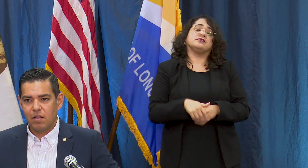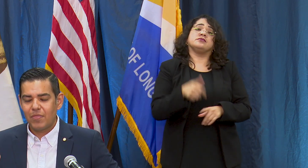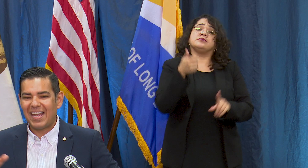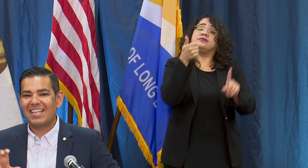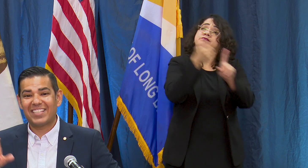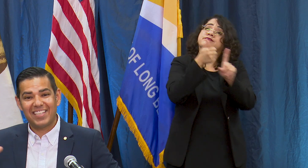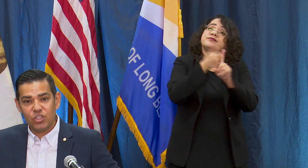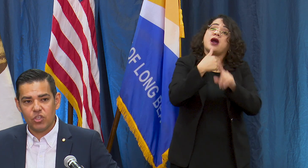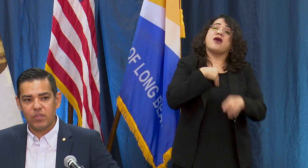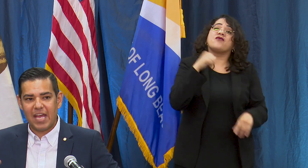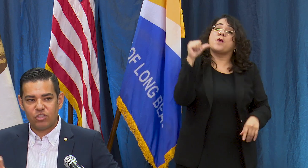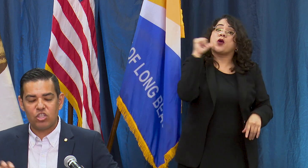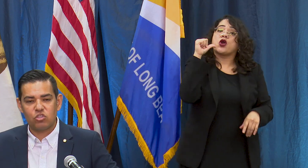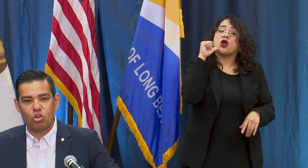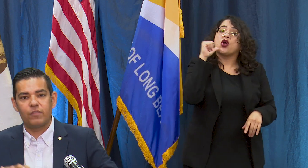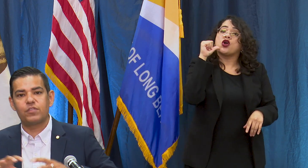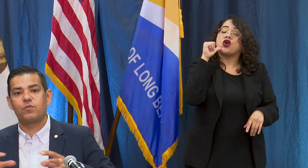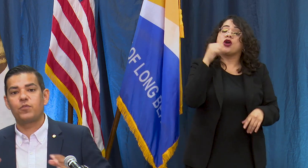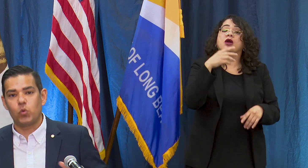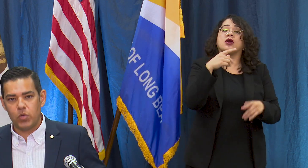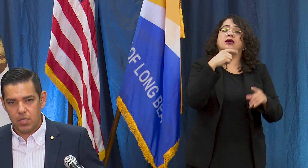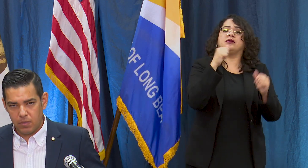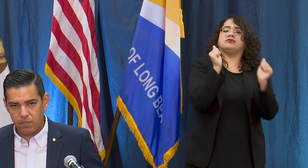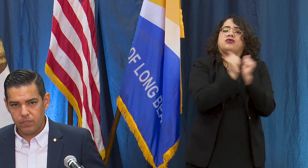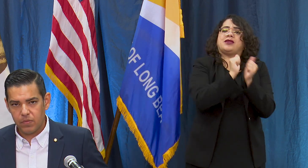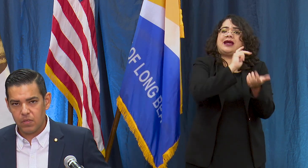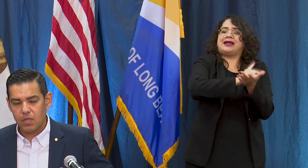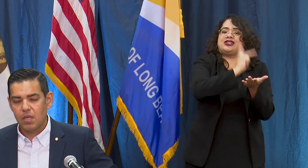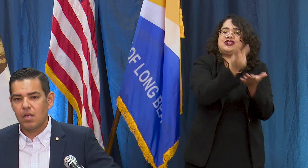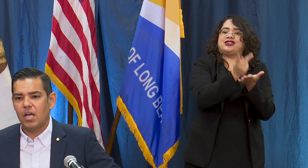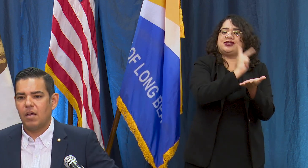bar that has a kitchen that actually serves food,